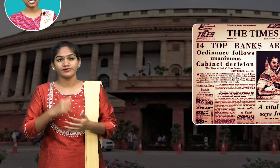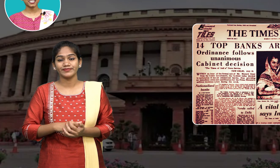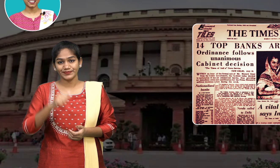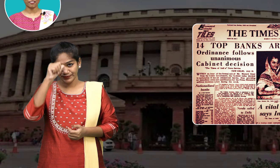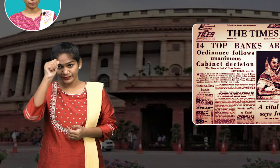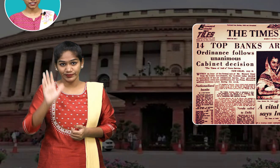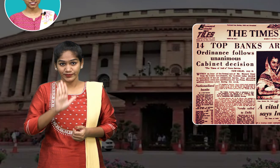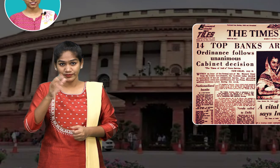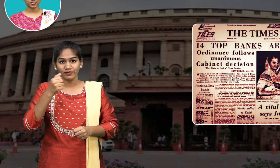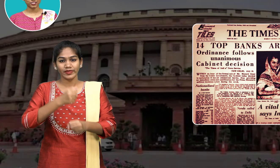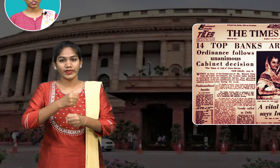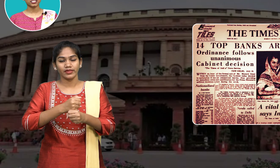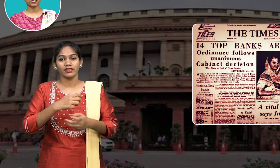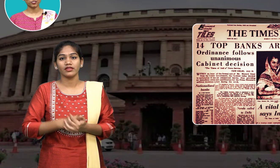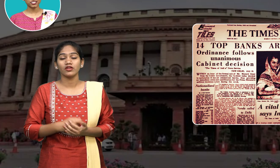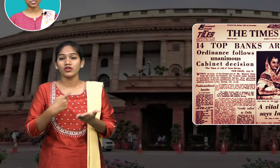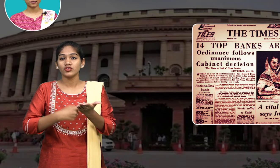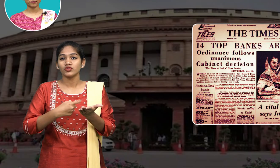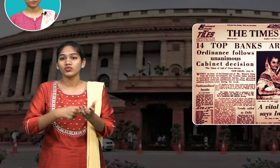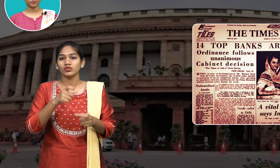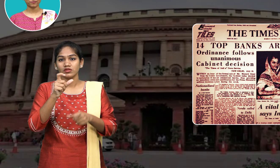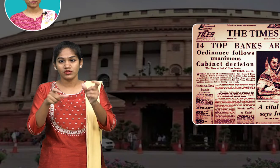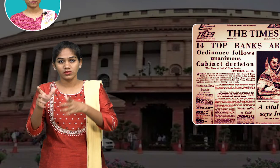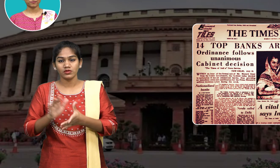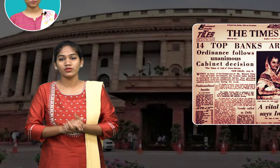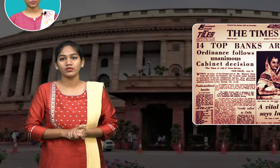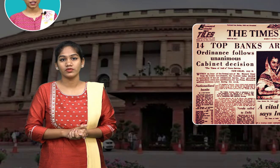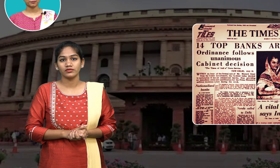the Indian government to the